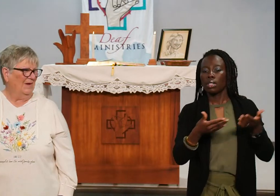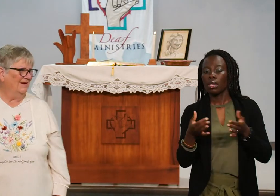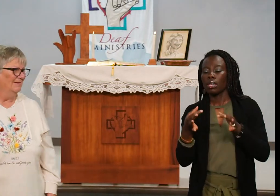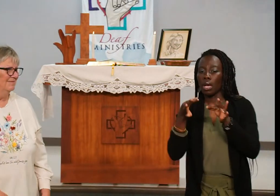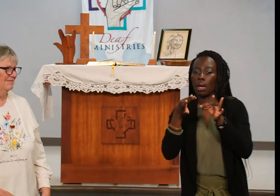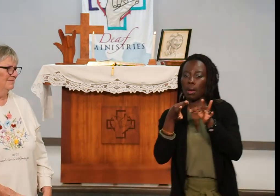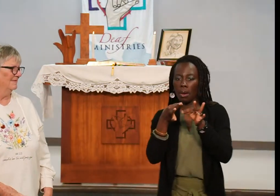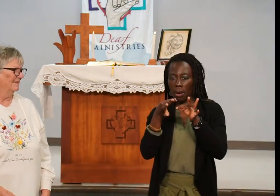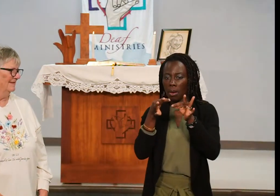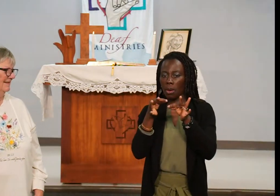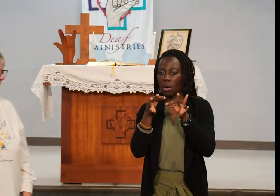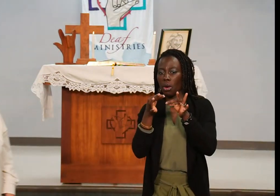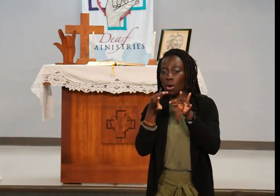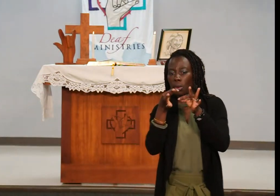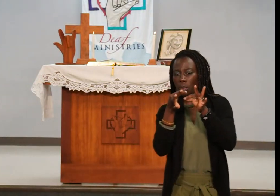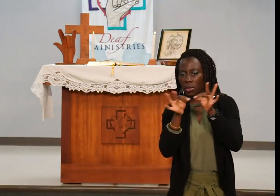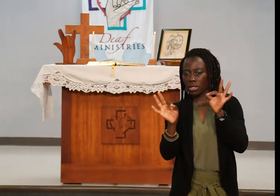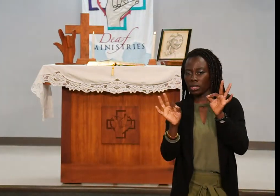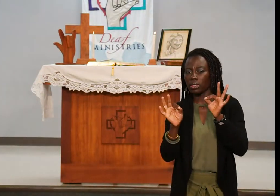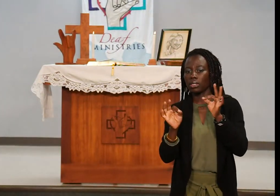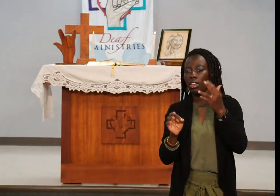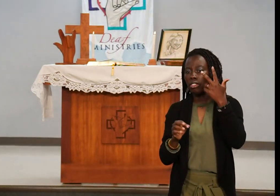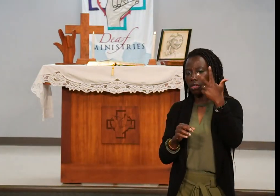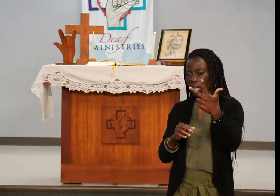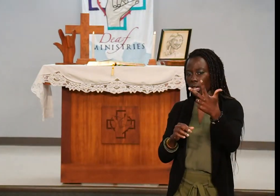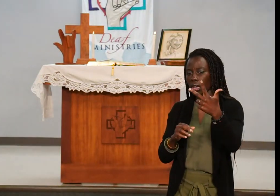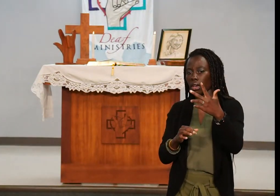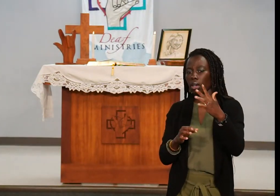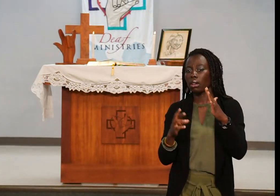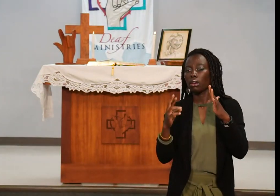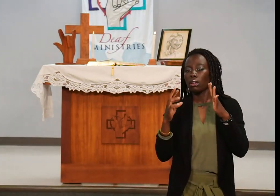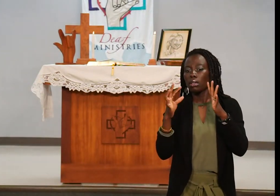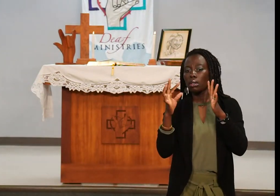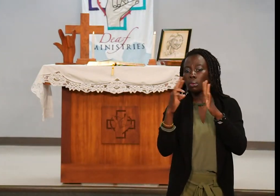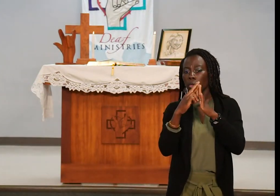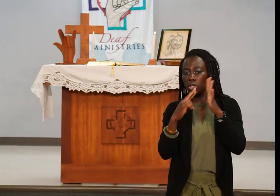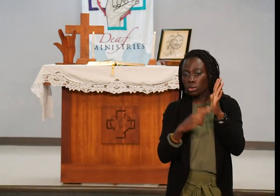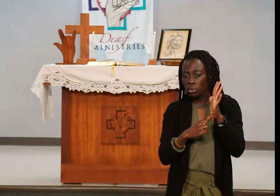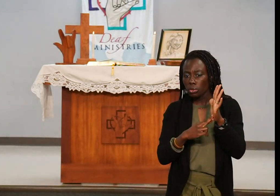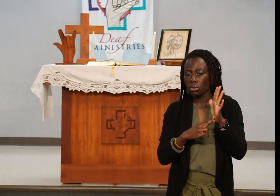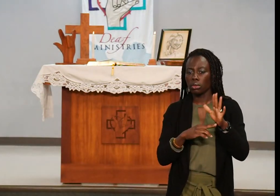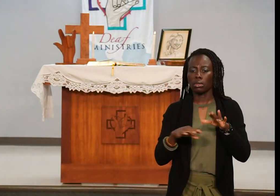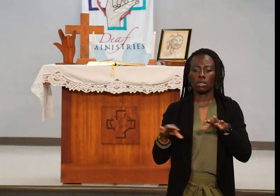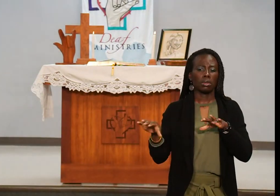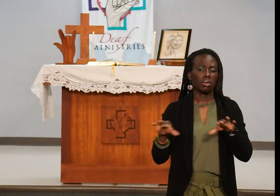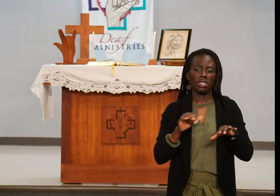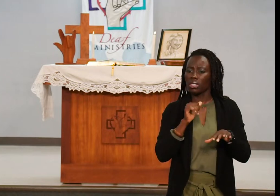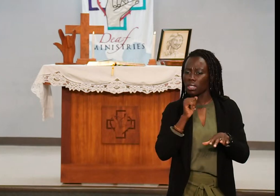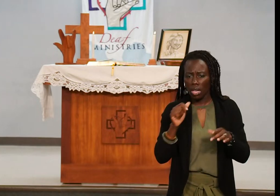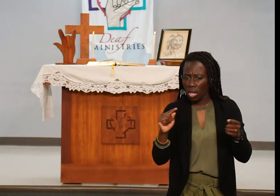Remember the three simple rules that we ask that you carry with